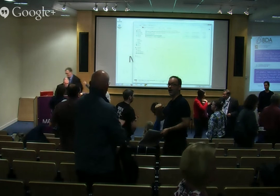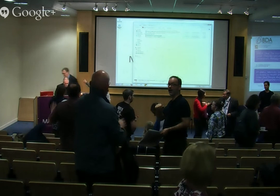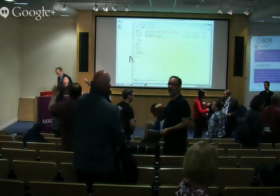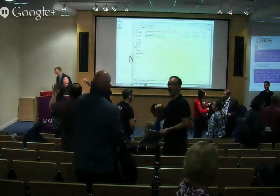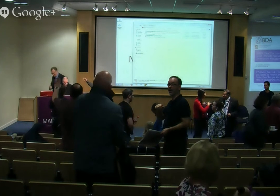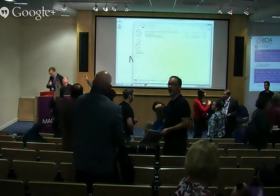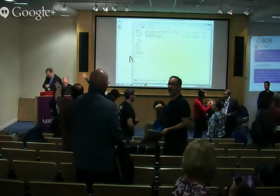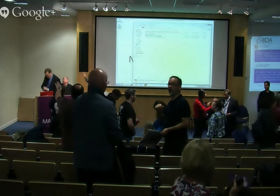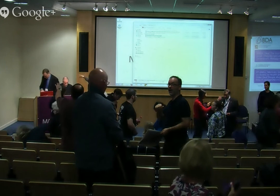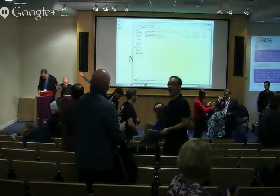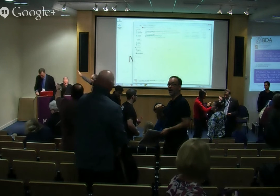W.